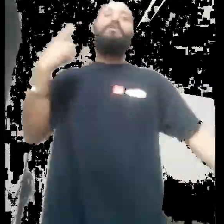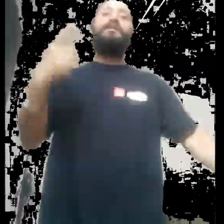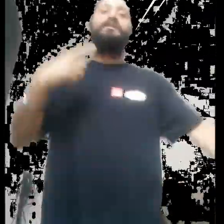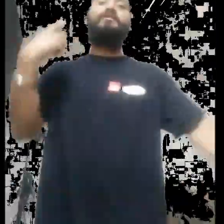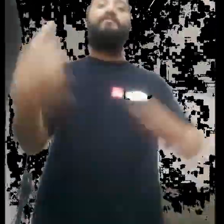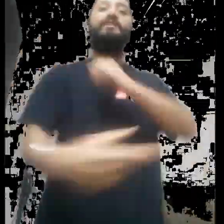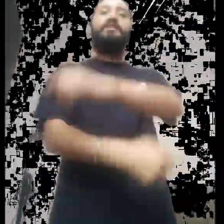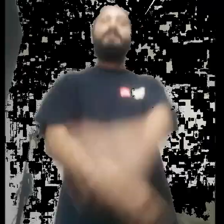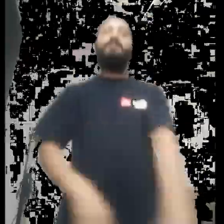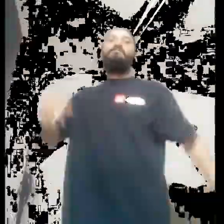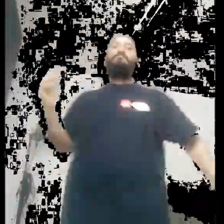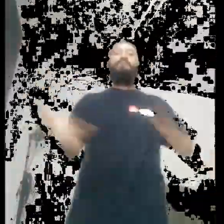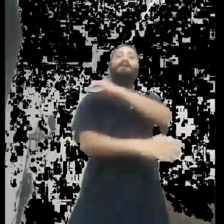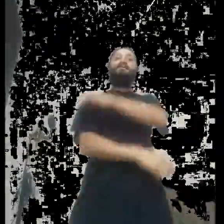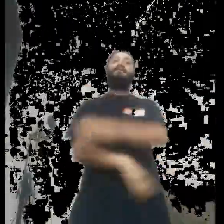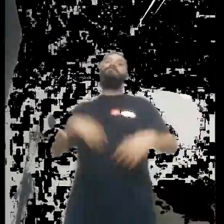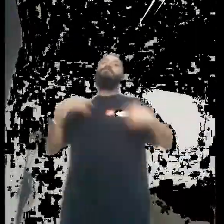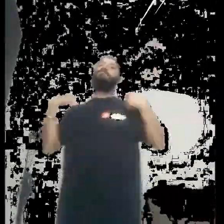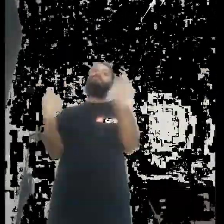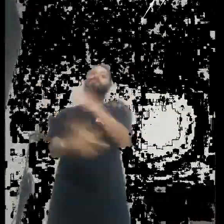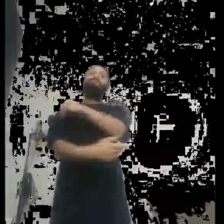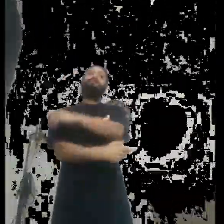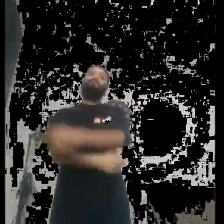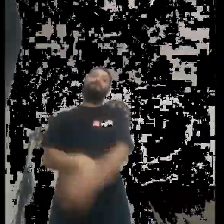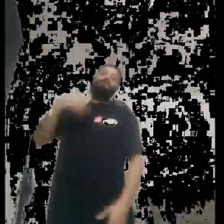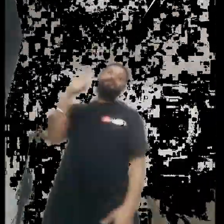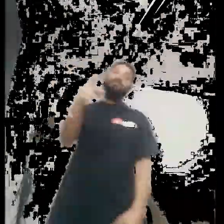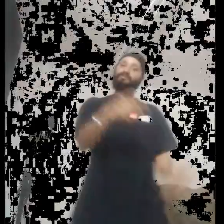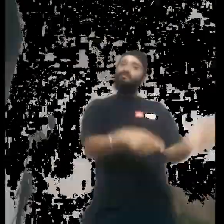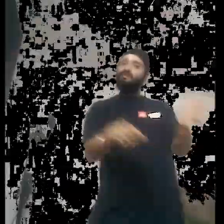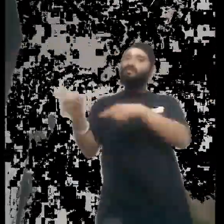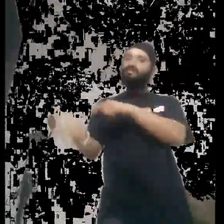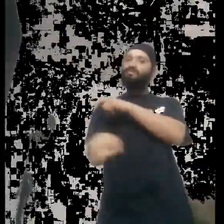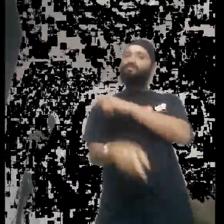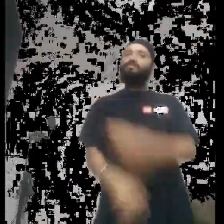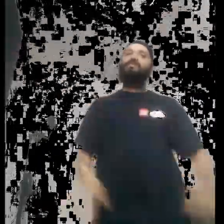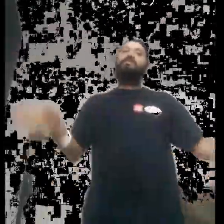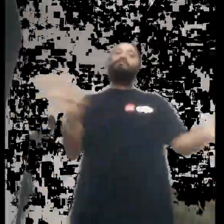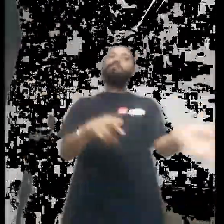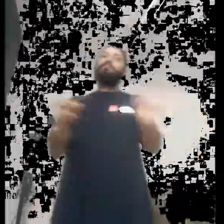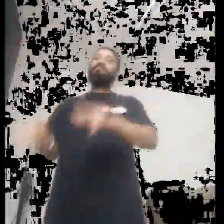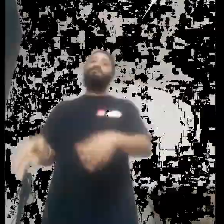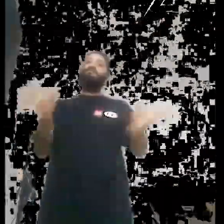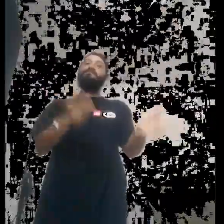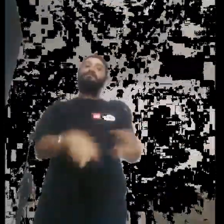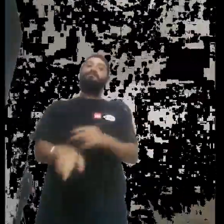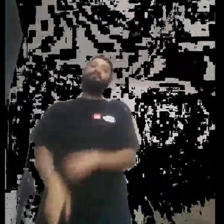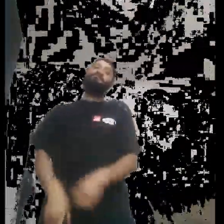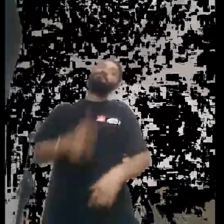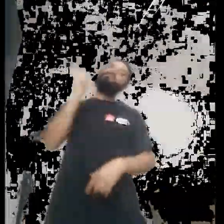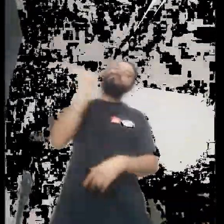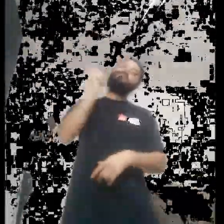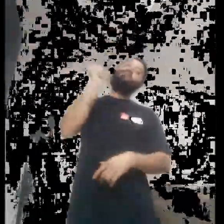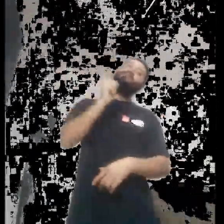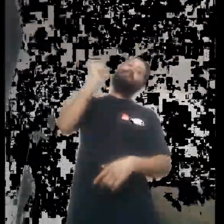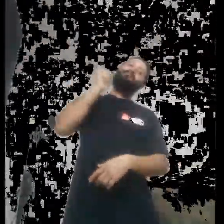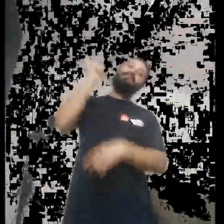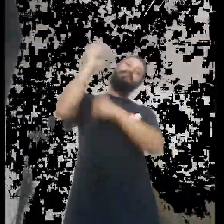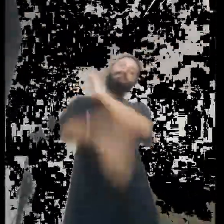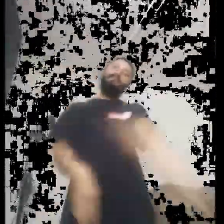the one. Today I want to you, suit with issue. This is complete, moon is a blue.